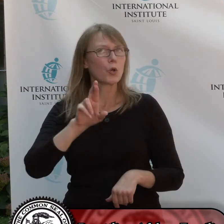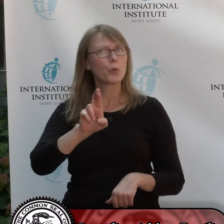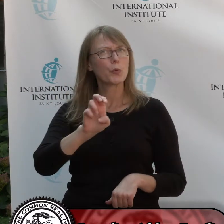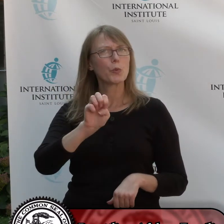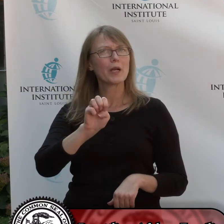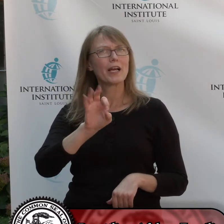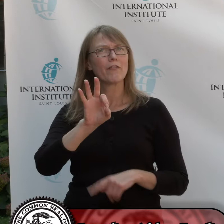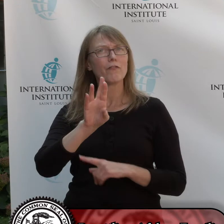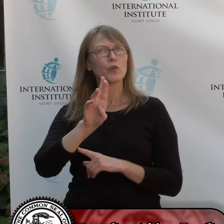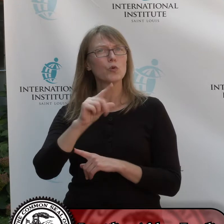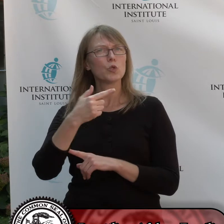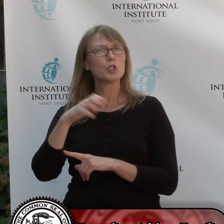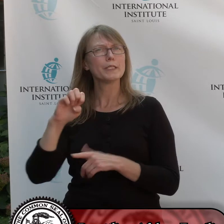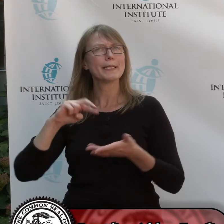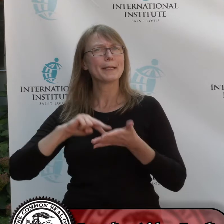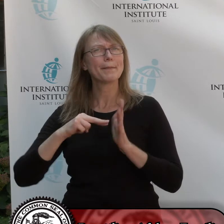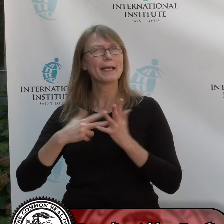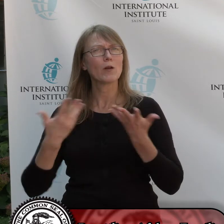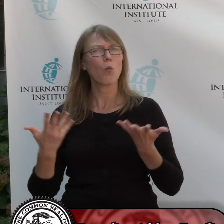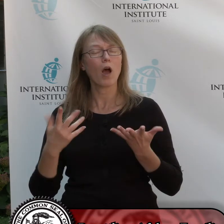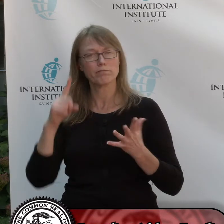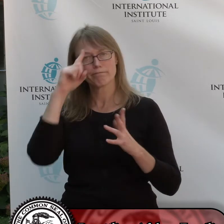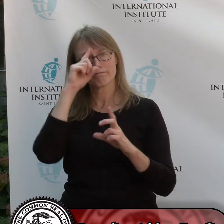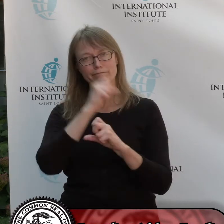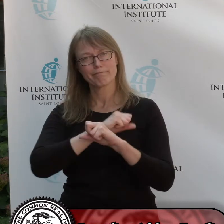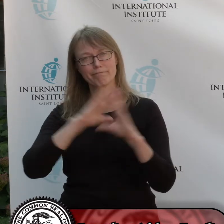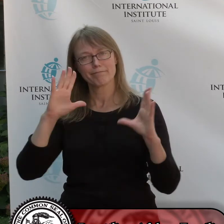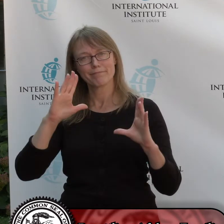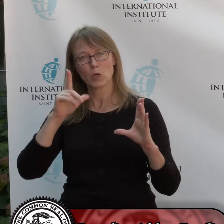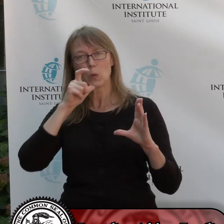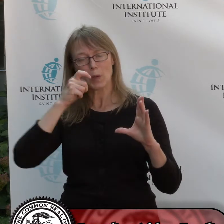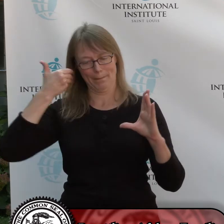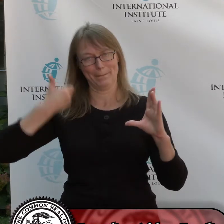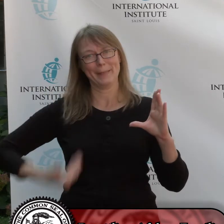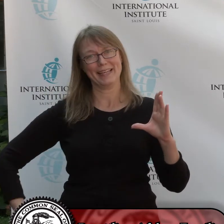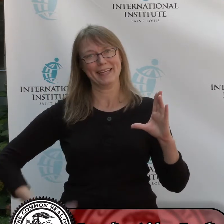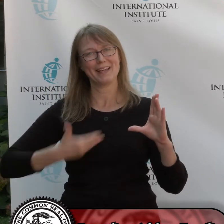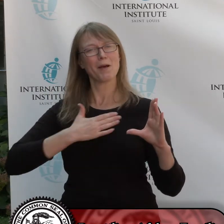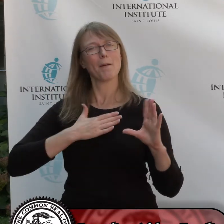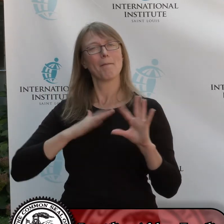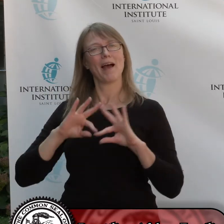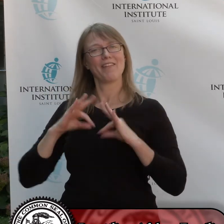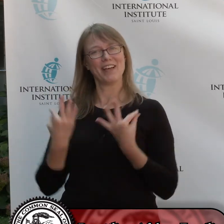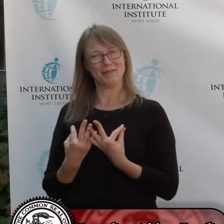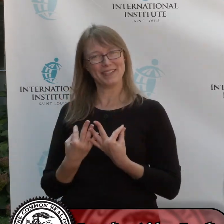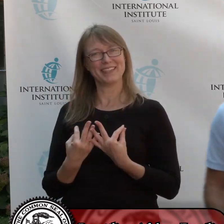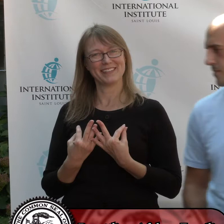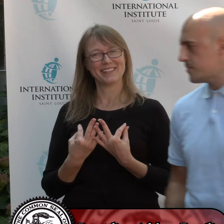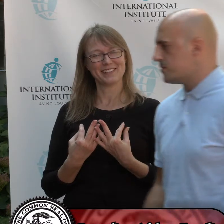my family, and I ask you to think of the human behind the refugee label. Thank you.